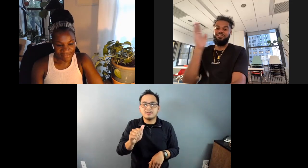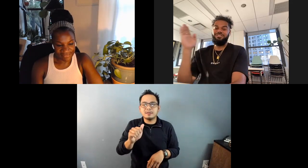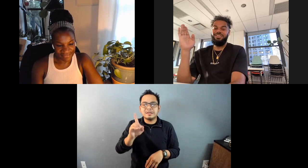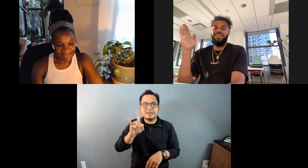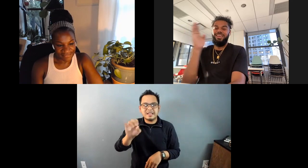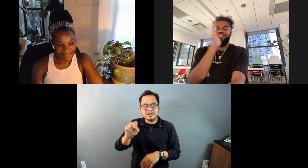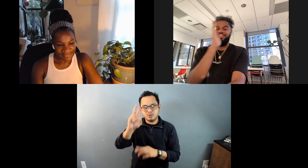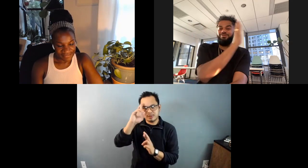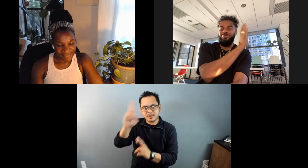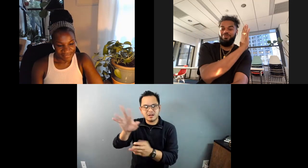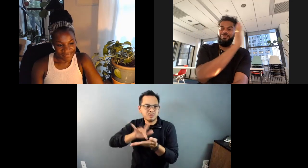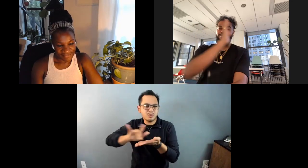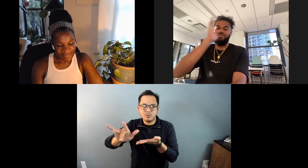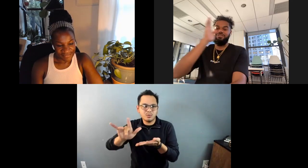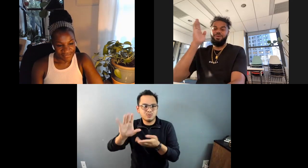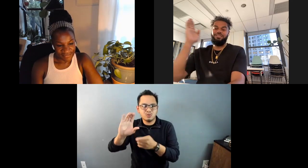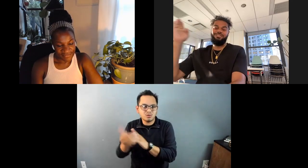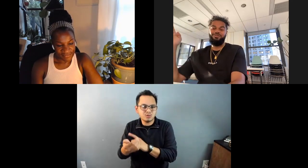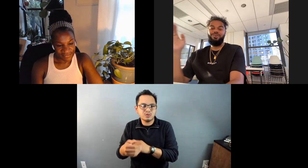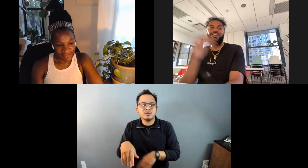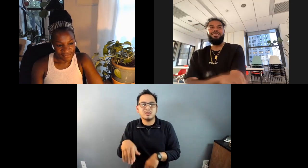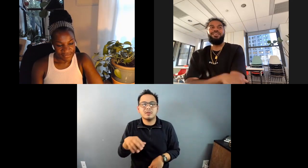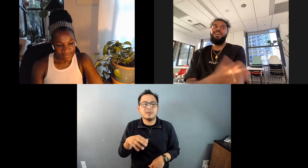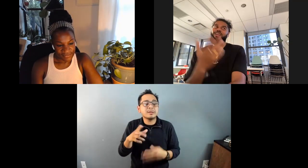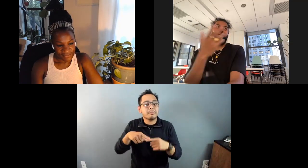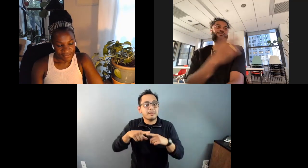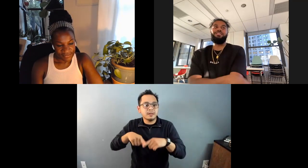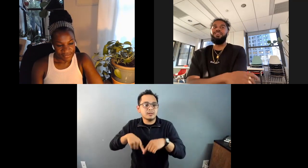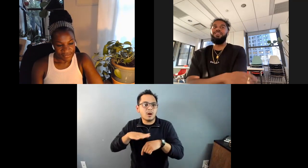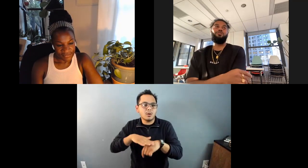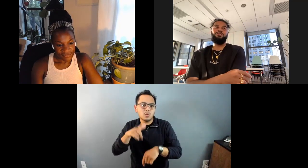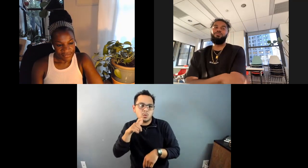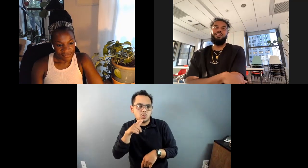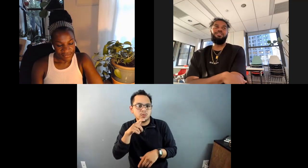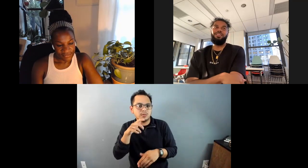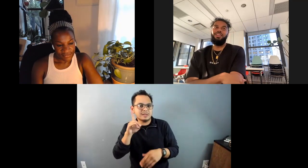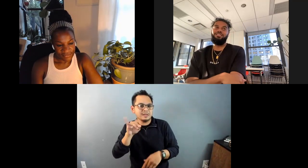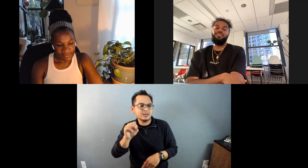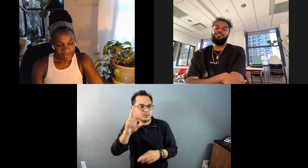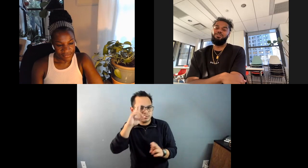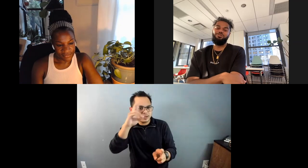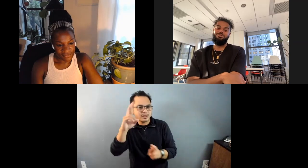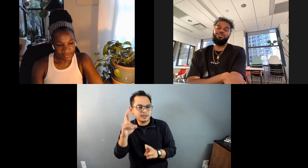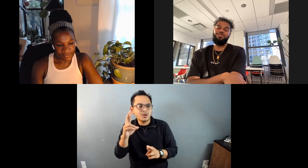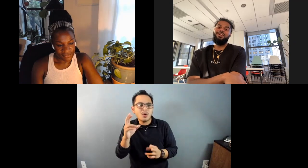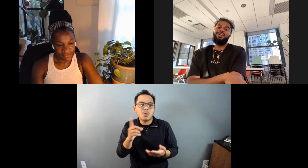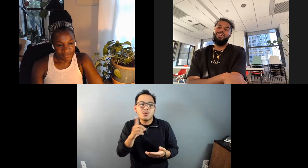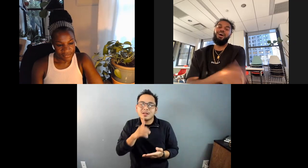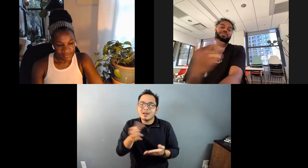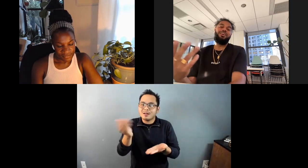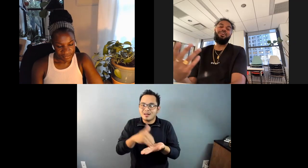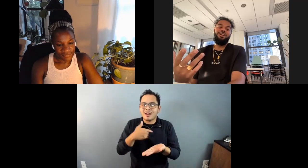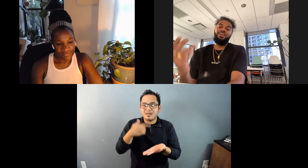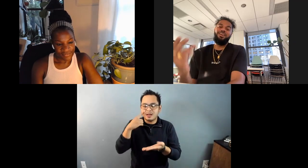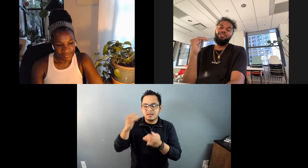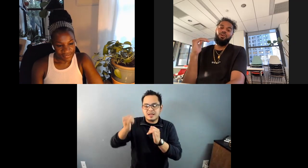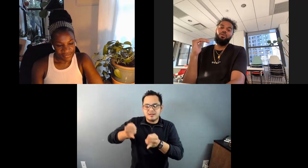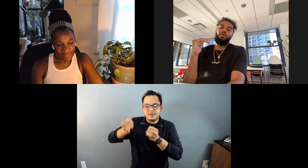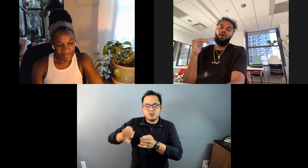Right. And it's like a natural, I'm glad you said it's like I guess like it happens so